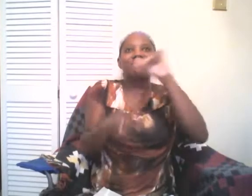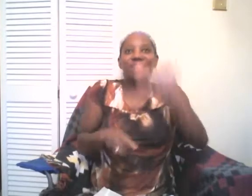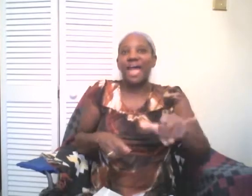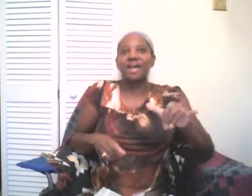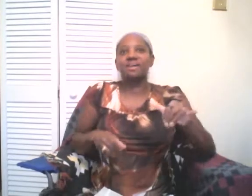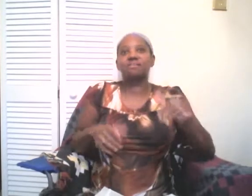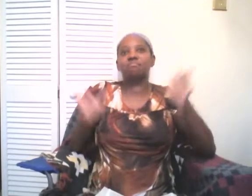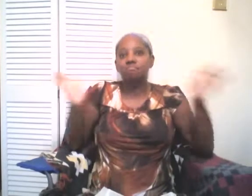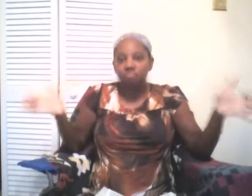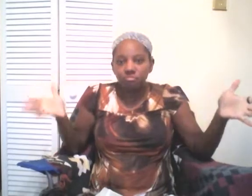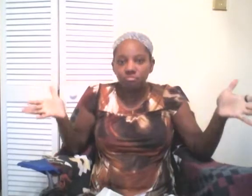that.